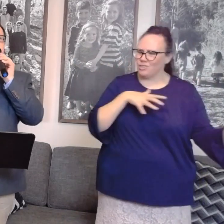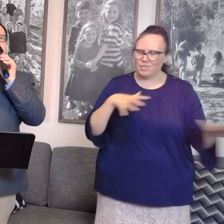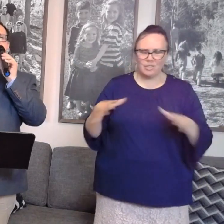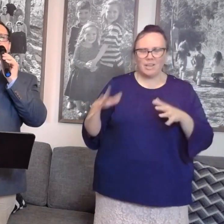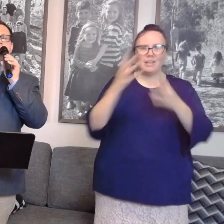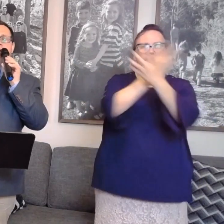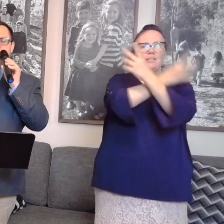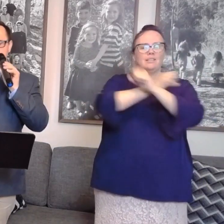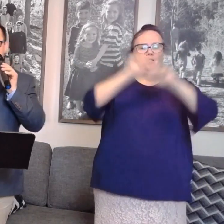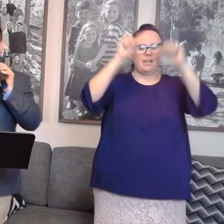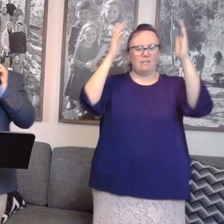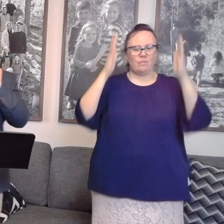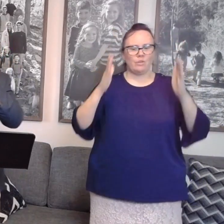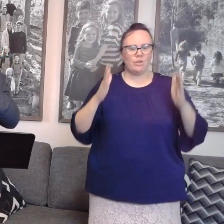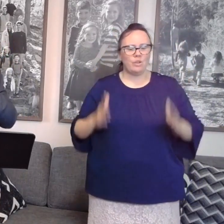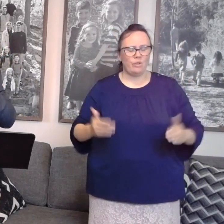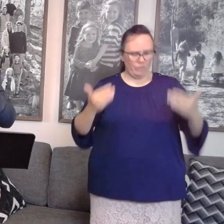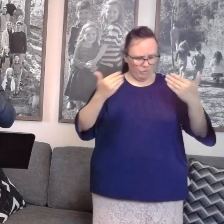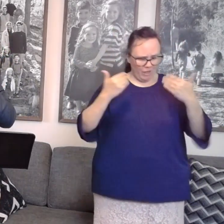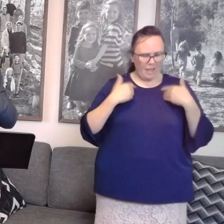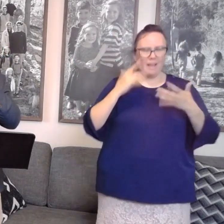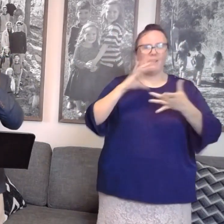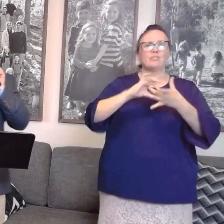shaking Savior, you got